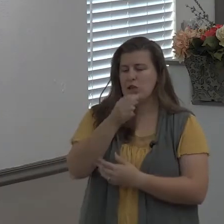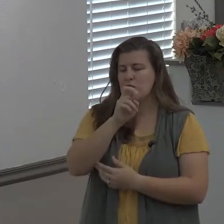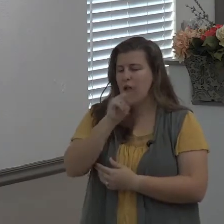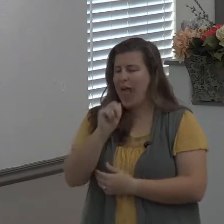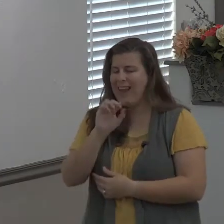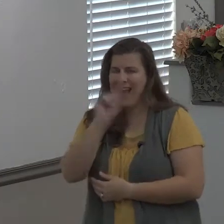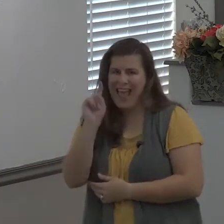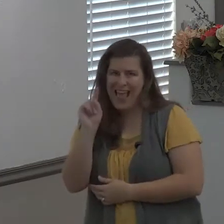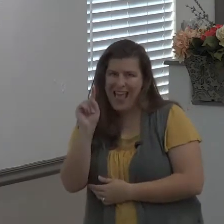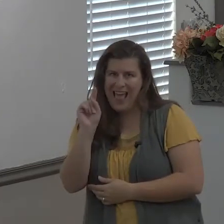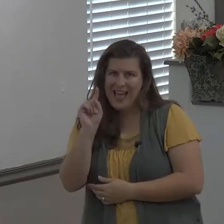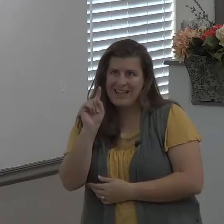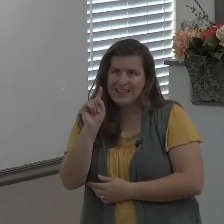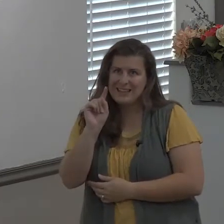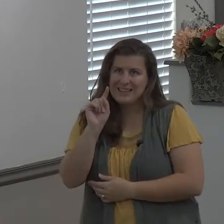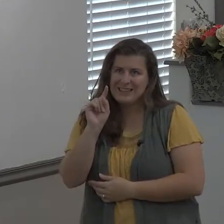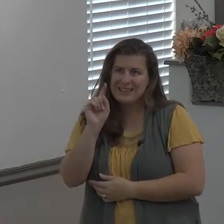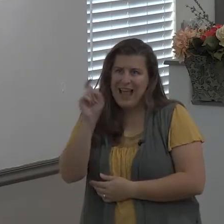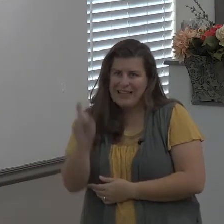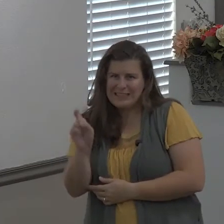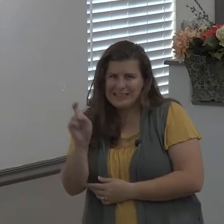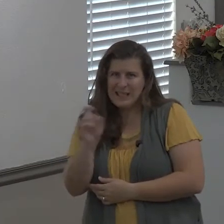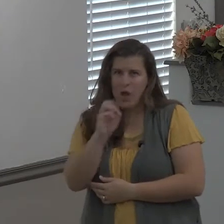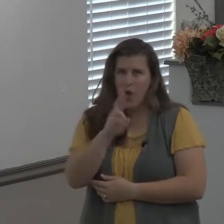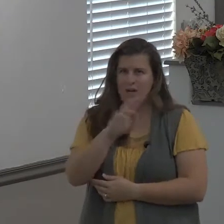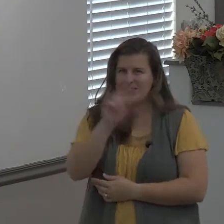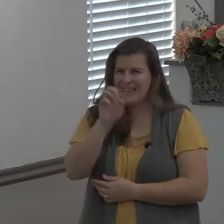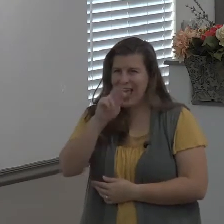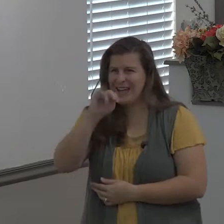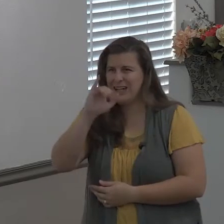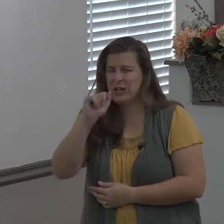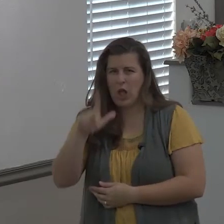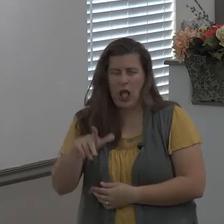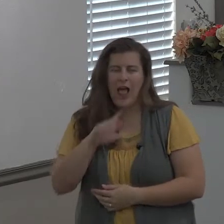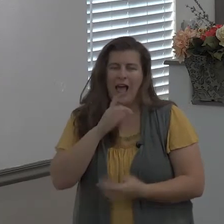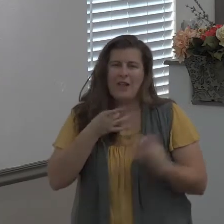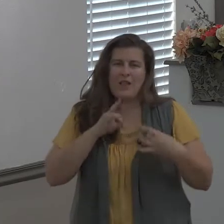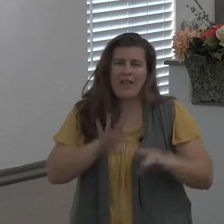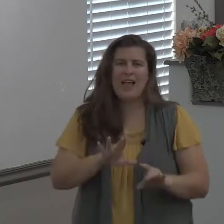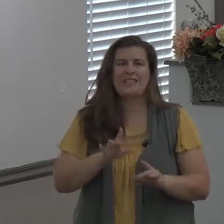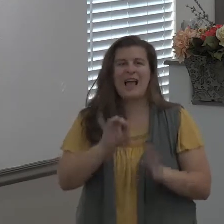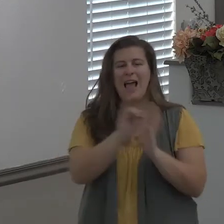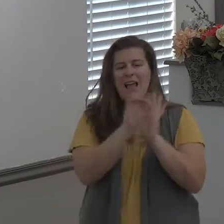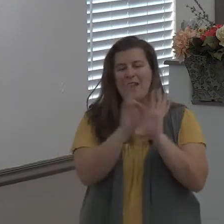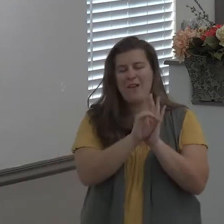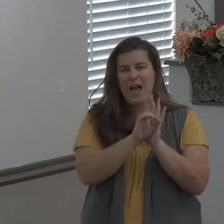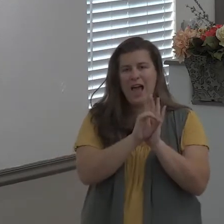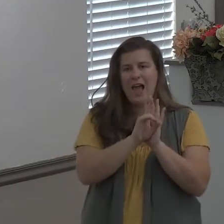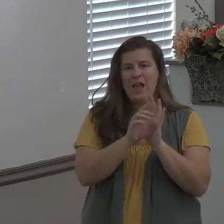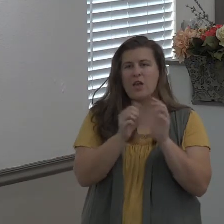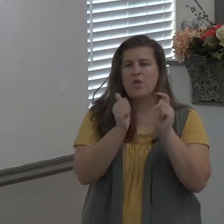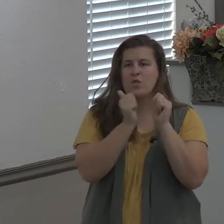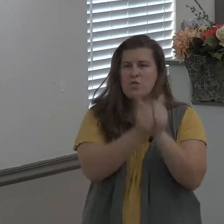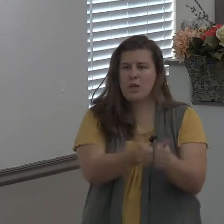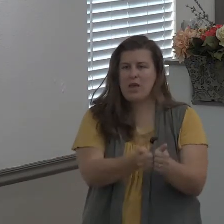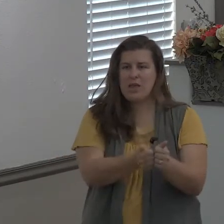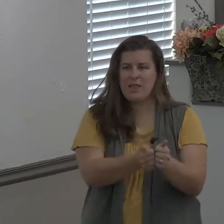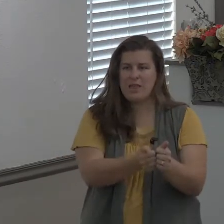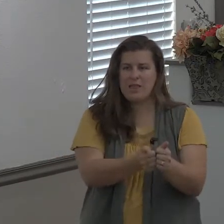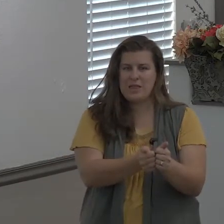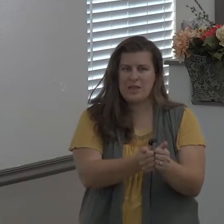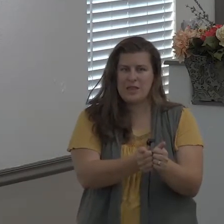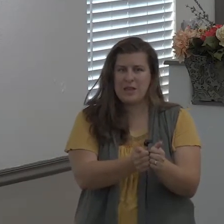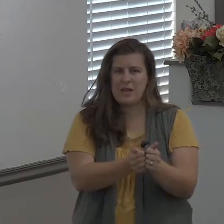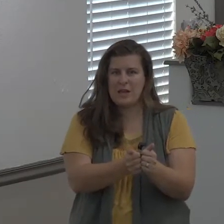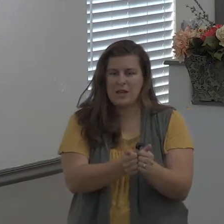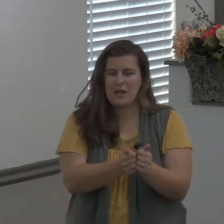either a millennial or I'm a Gen Xer, or I'm this in-between Zennial. I don't really like to